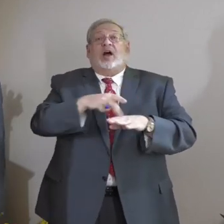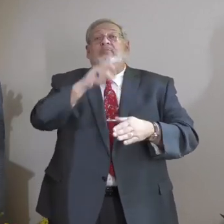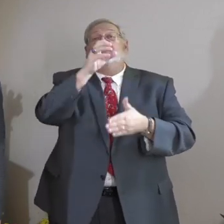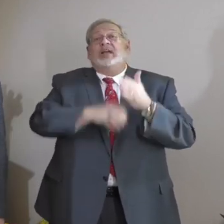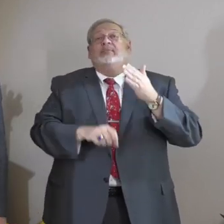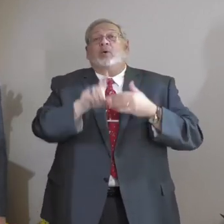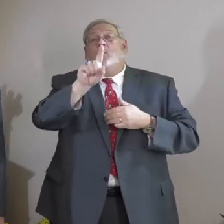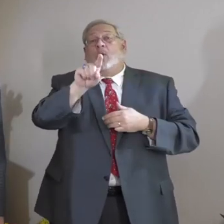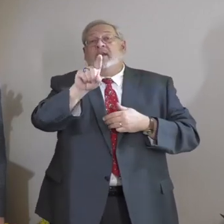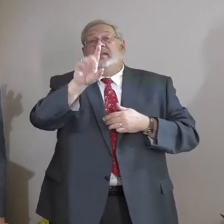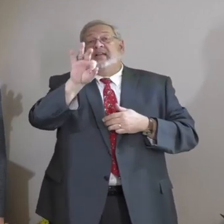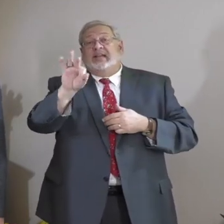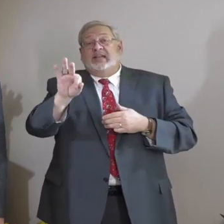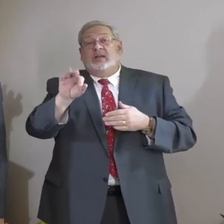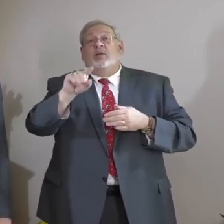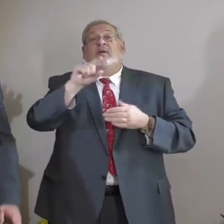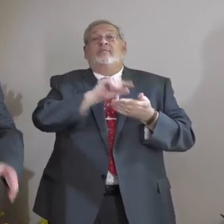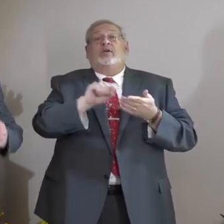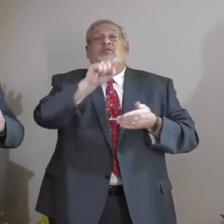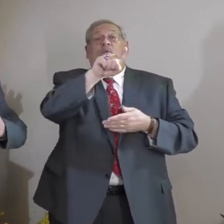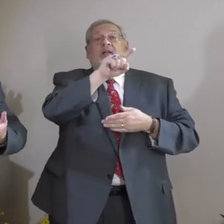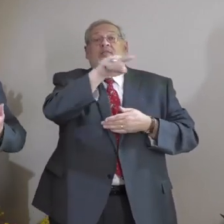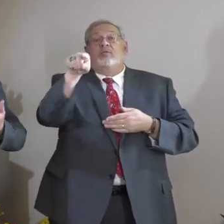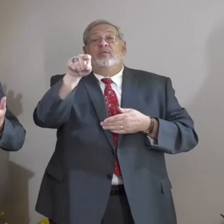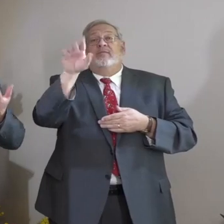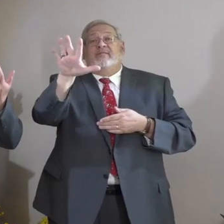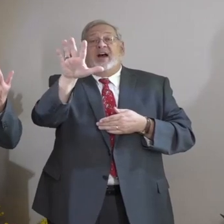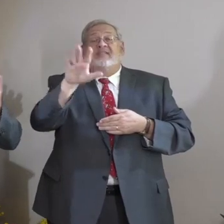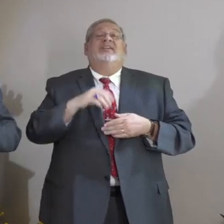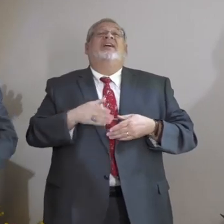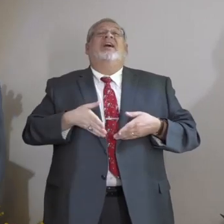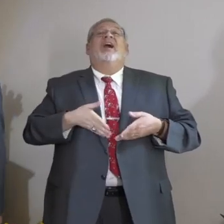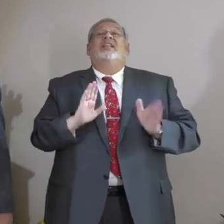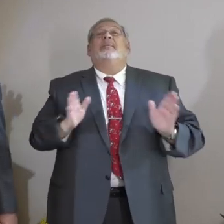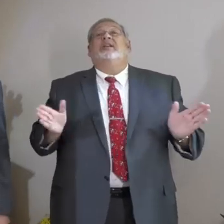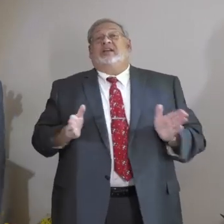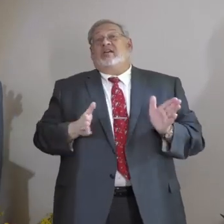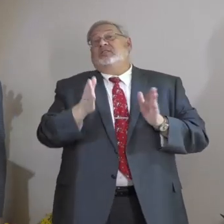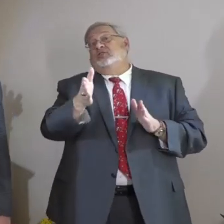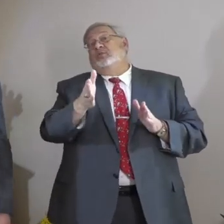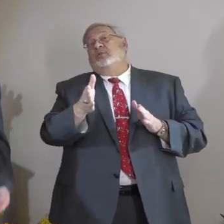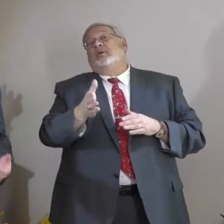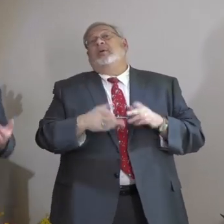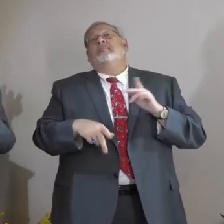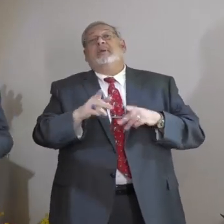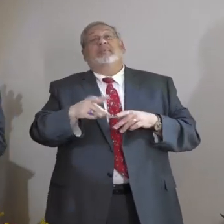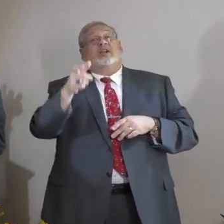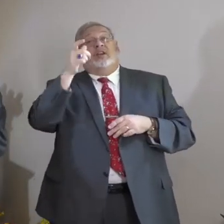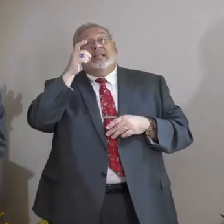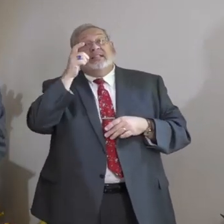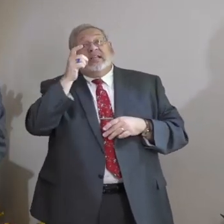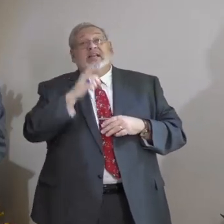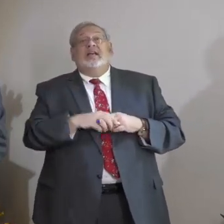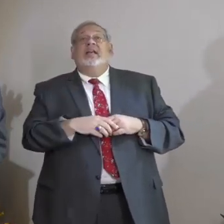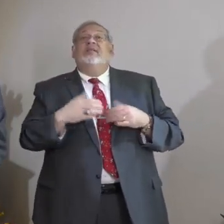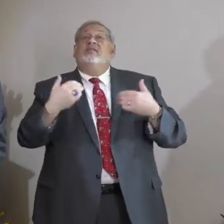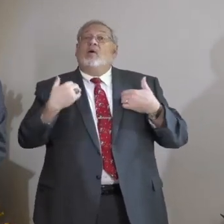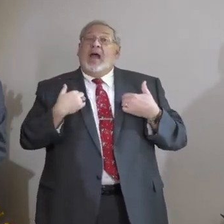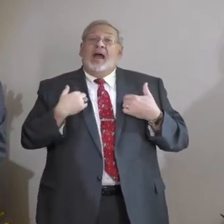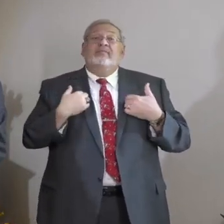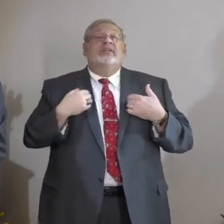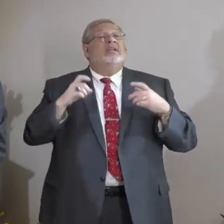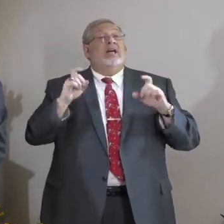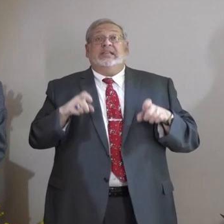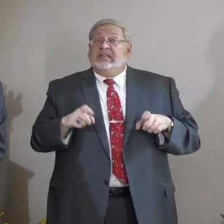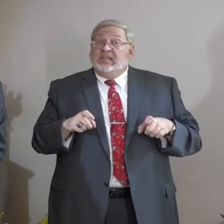Psalm 119, 1 through 5. Let me encourage you, those of you that are out there listening, if you have any need